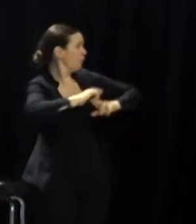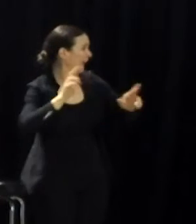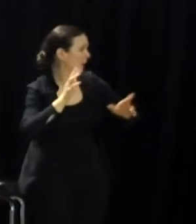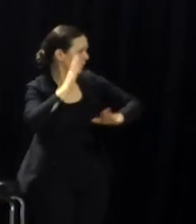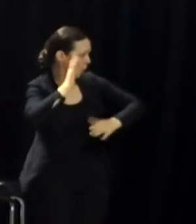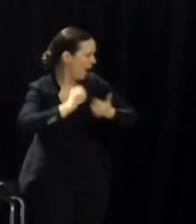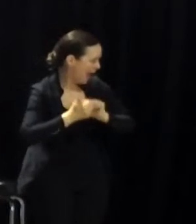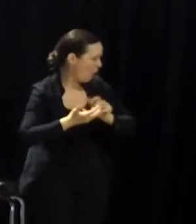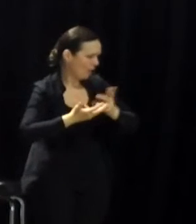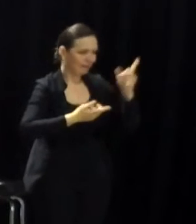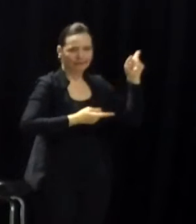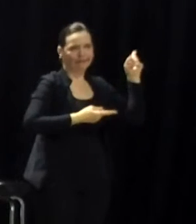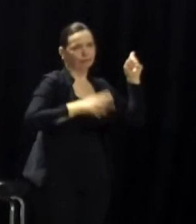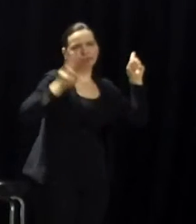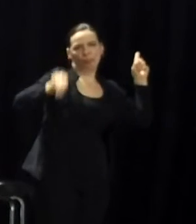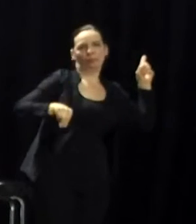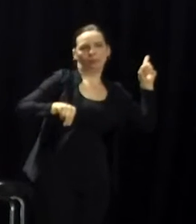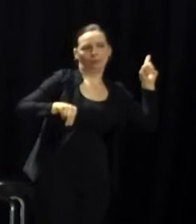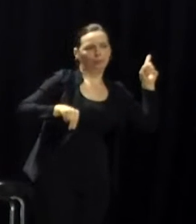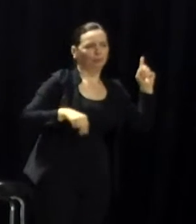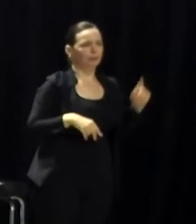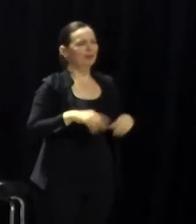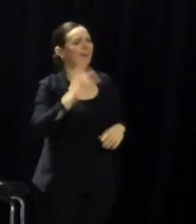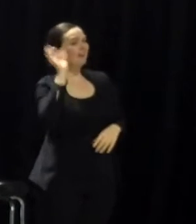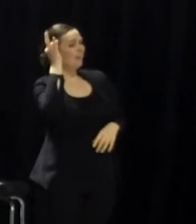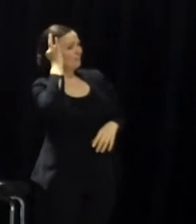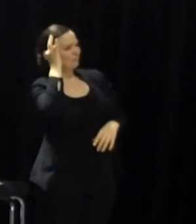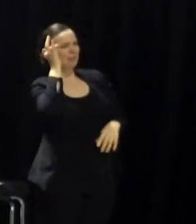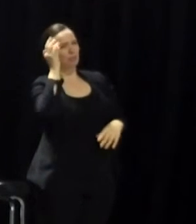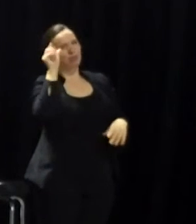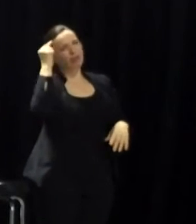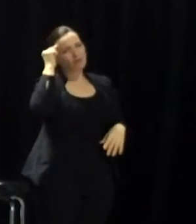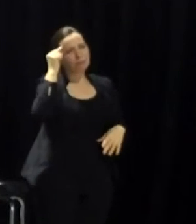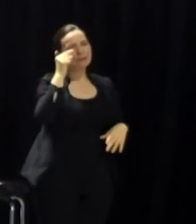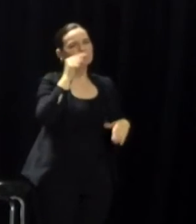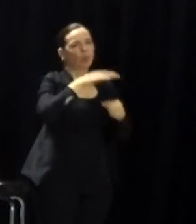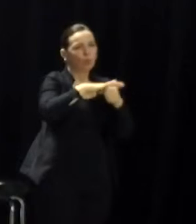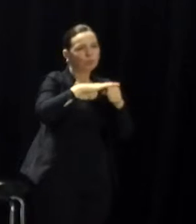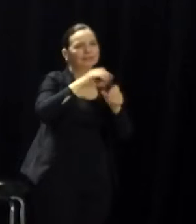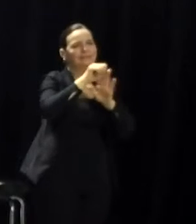outlined some of the hospital numbers today. They would know that or not, but when